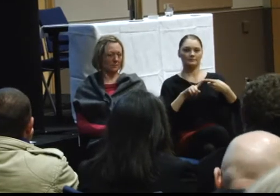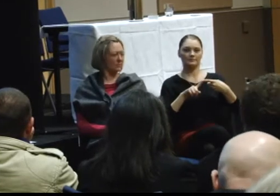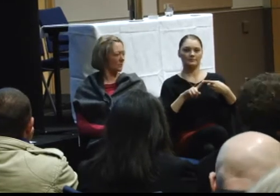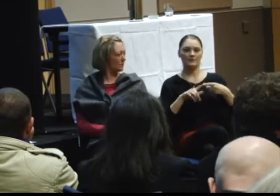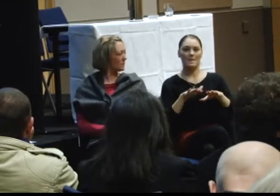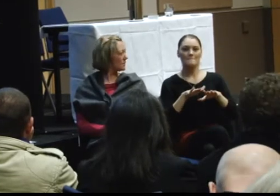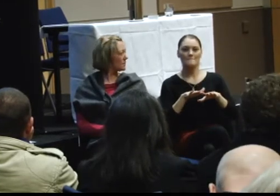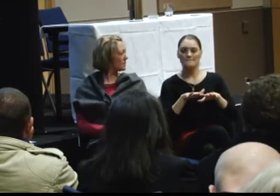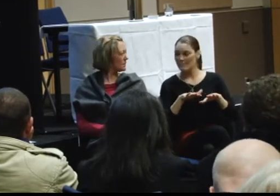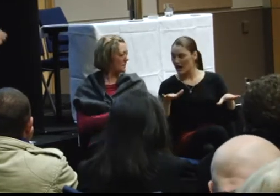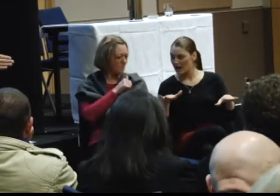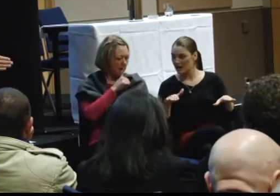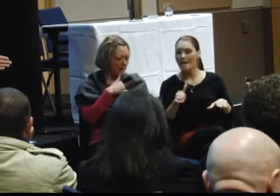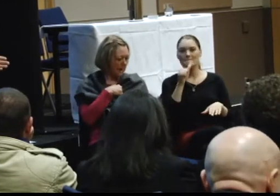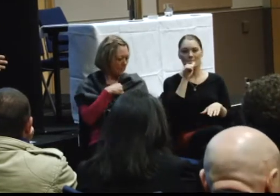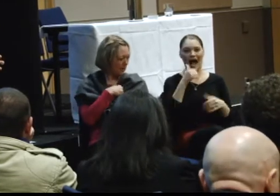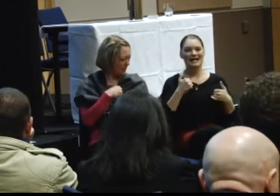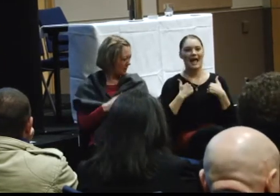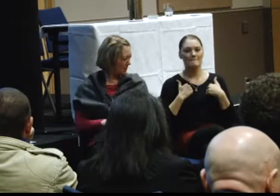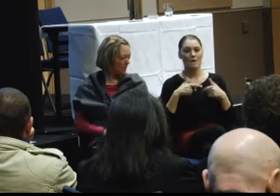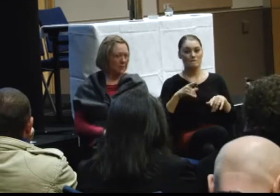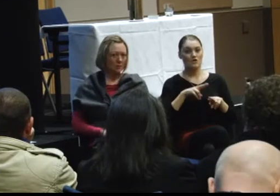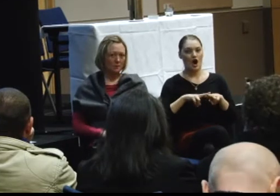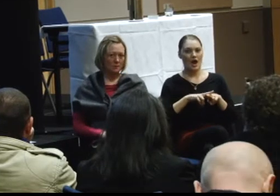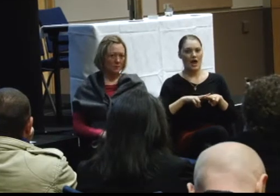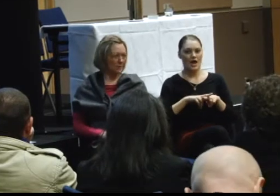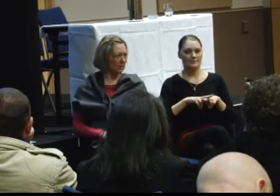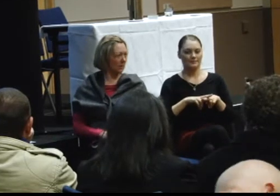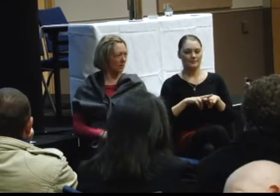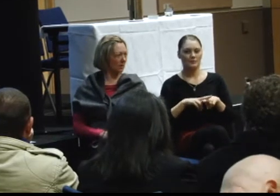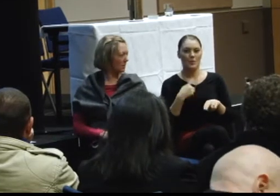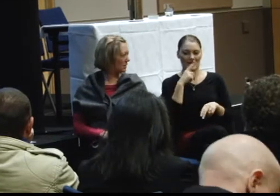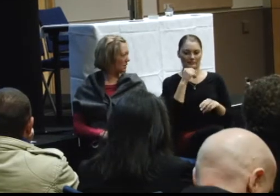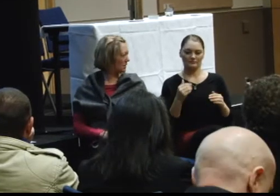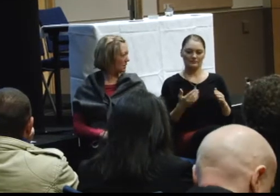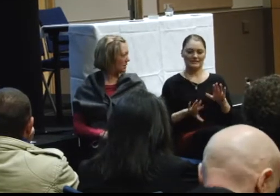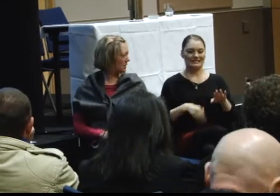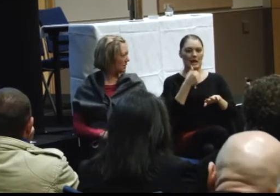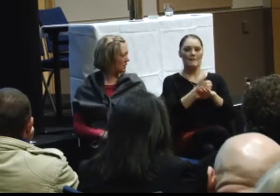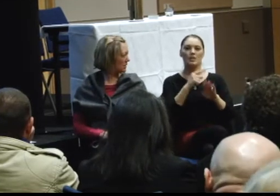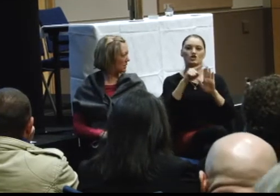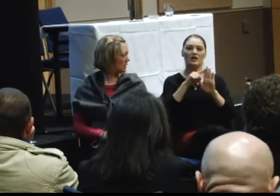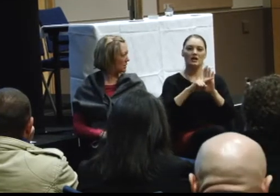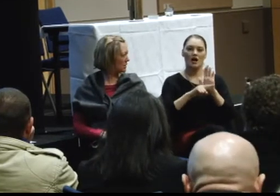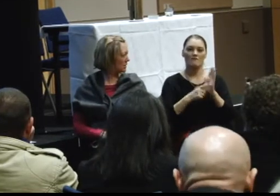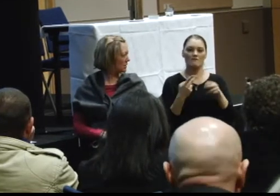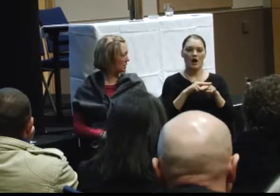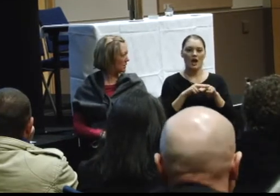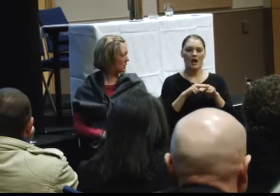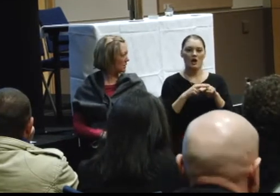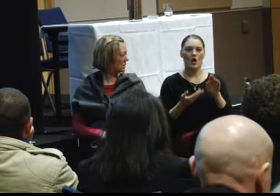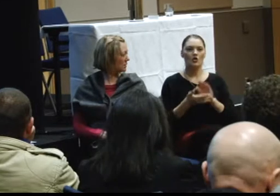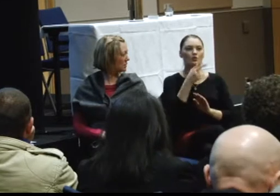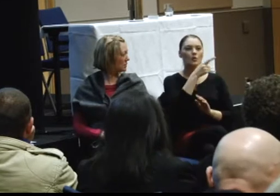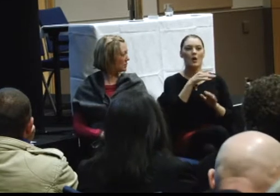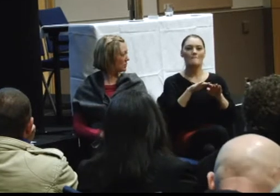on Friday. The conversation doesn't need to end here. We can set the agenda for the bar camp on Friday. All you need to do is go up to the